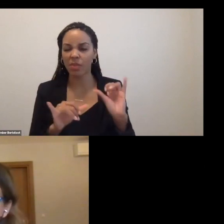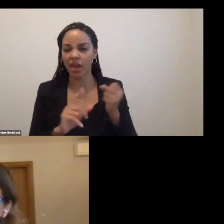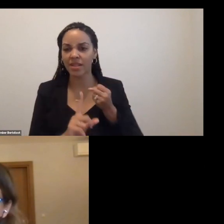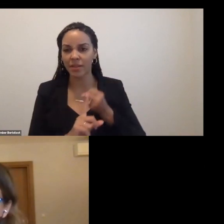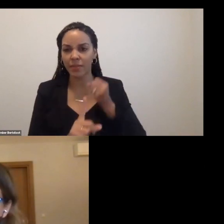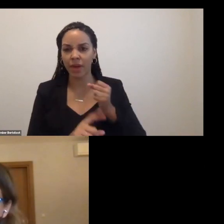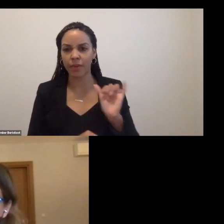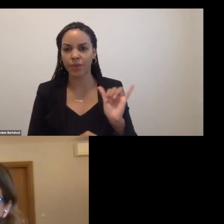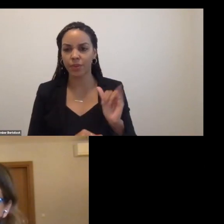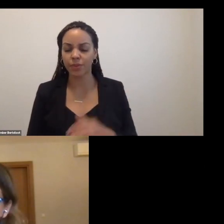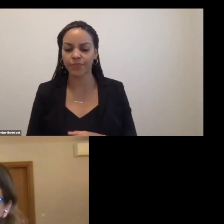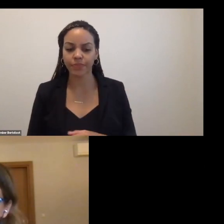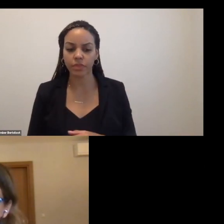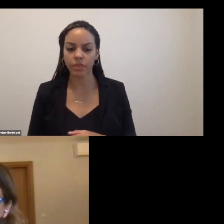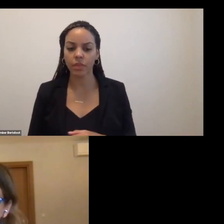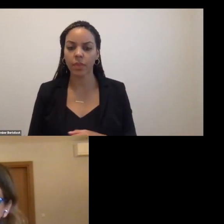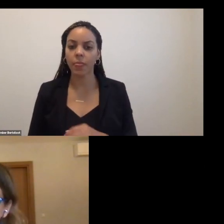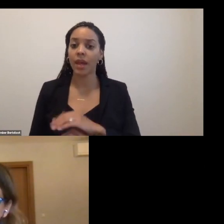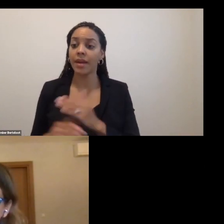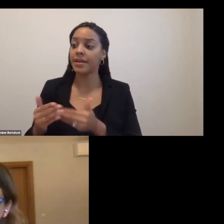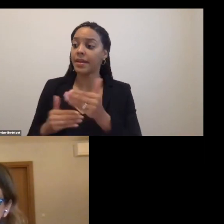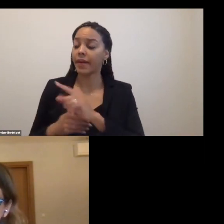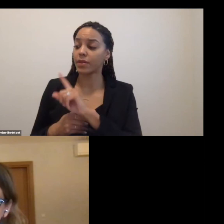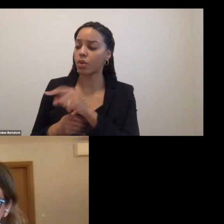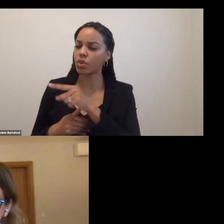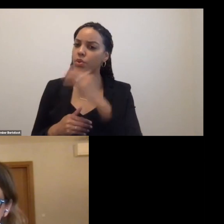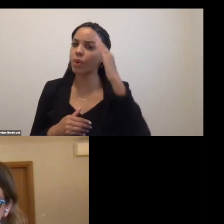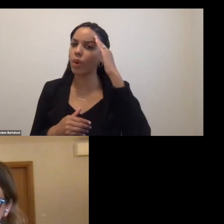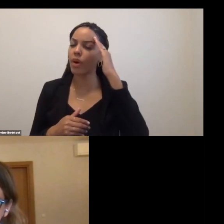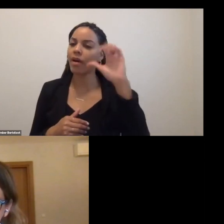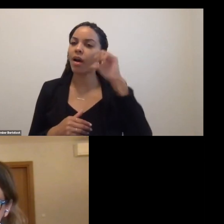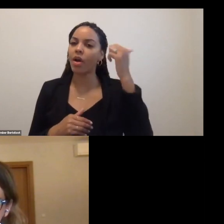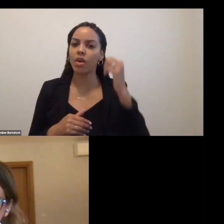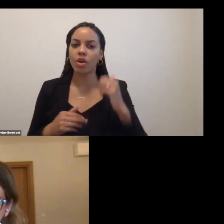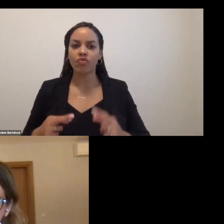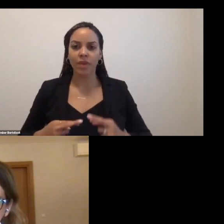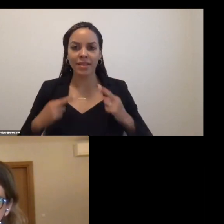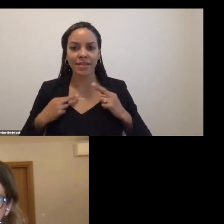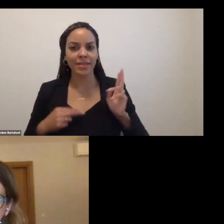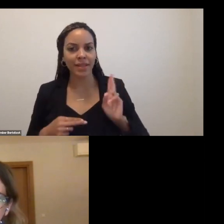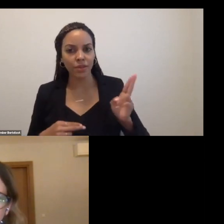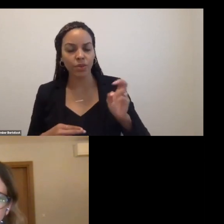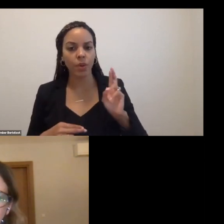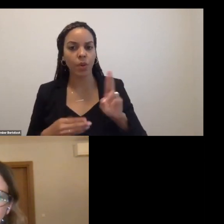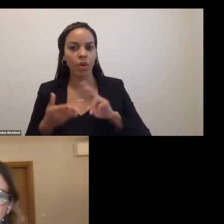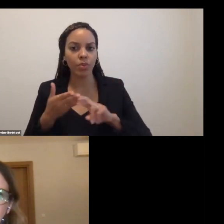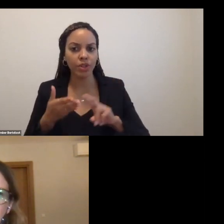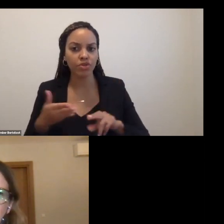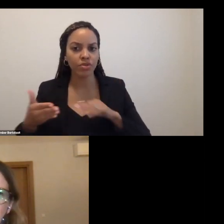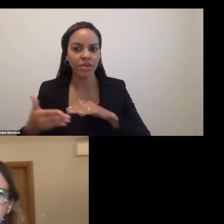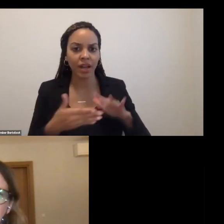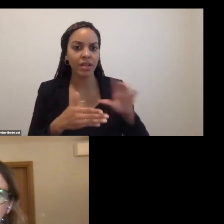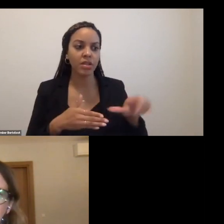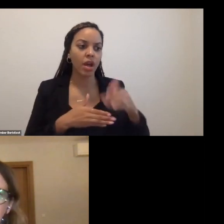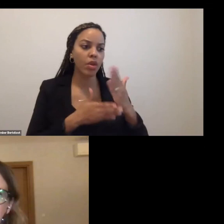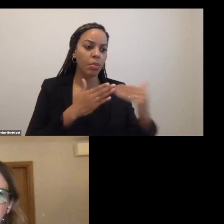Another question, are you aware of other residency histories or studies regarding other parts of the world outside